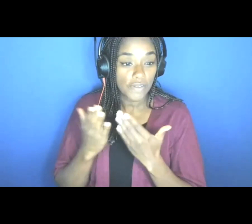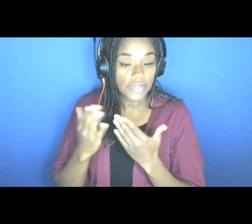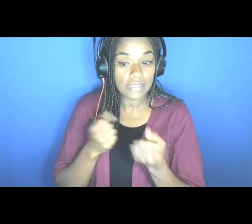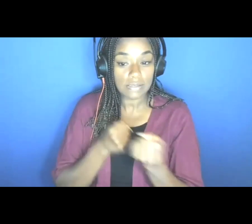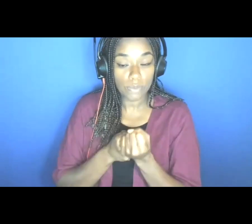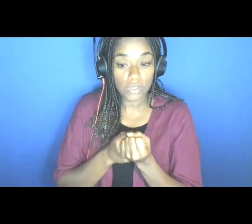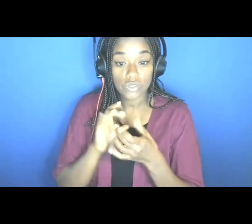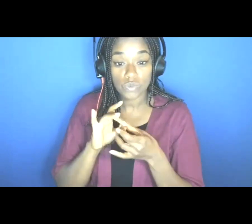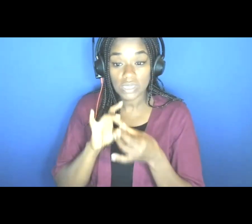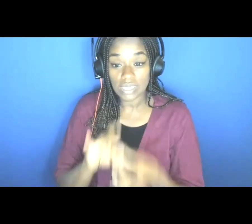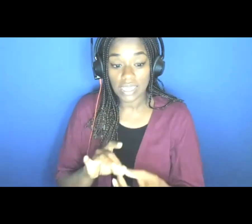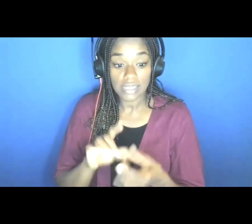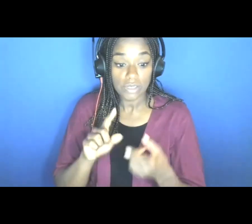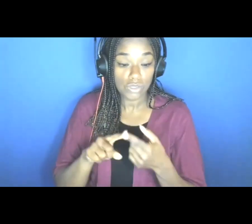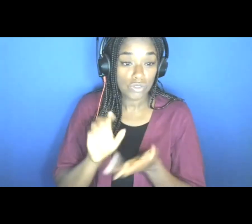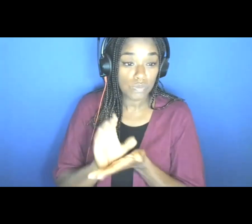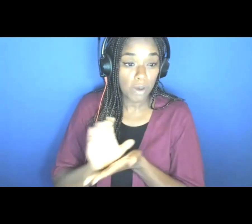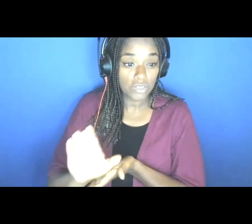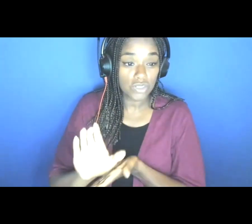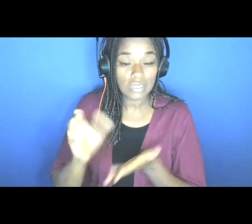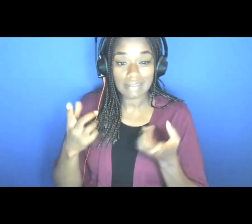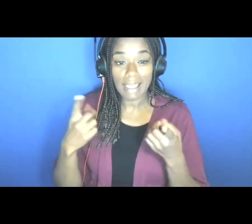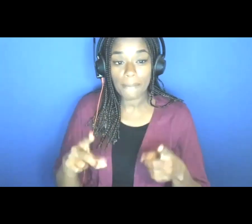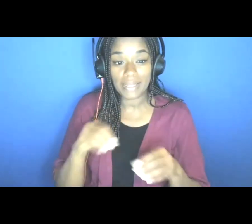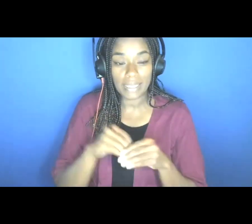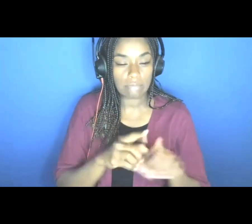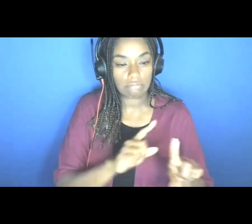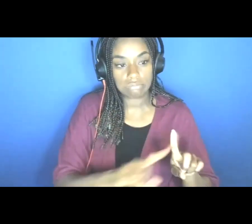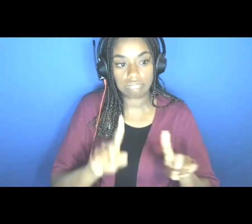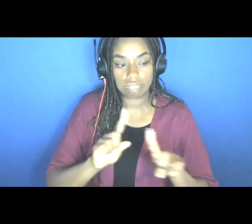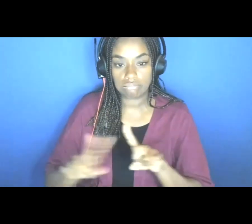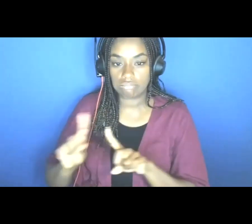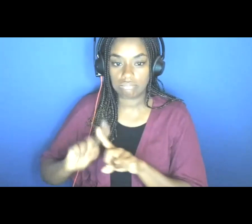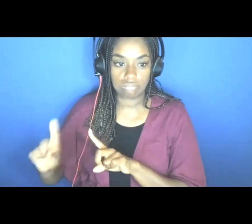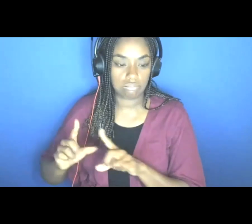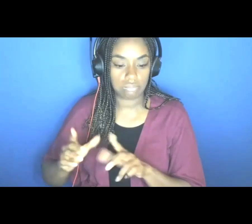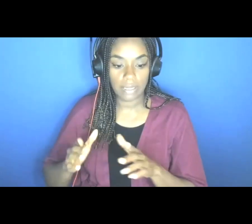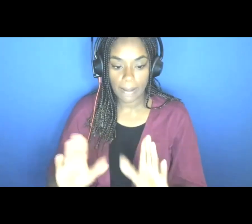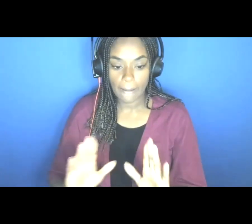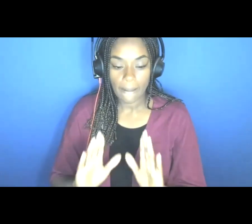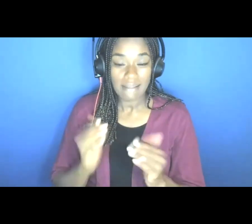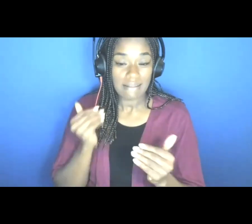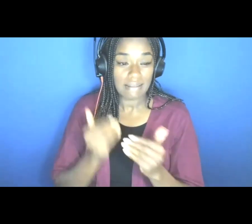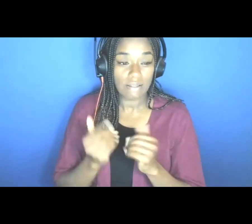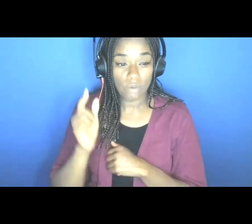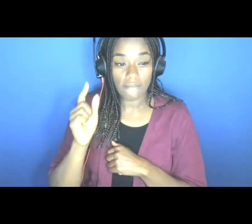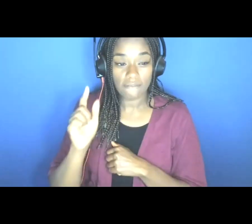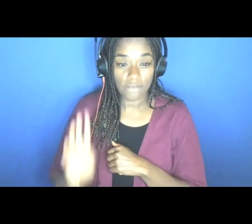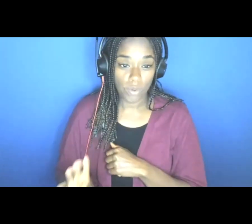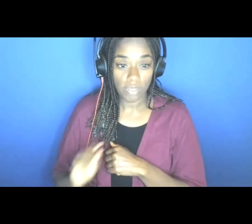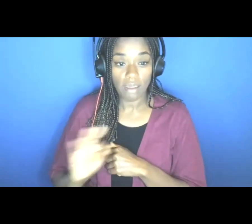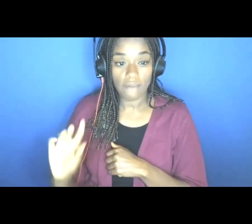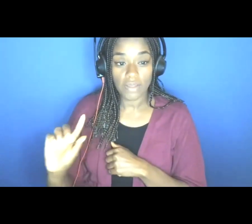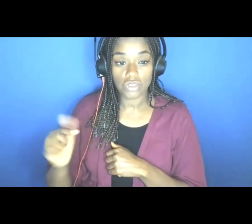to marginalizations occurring along many different dimensions. Nearly a quarter of LGBTQ New Yorkers